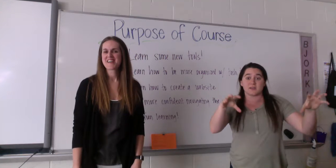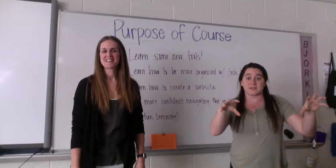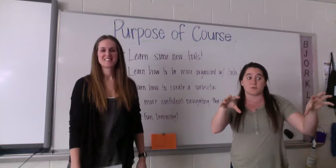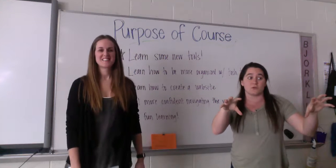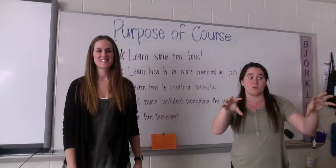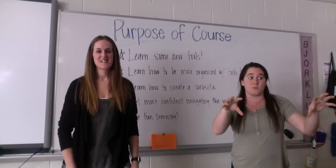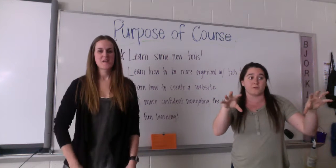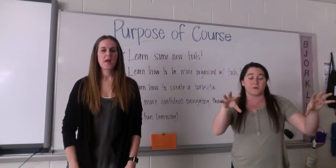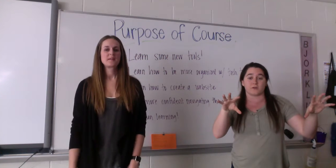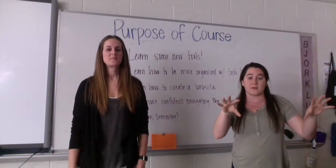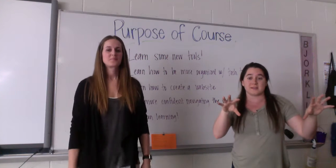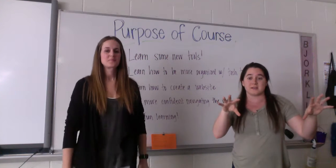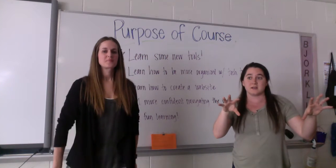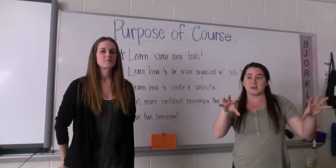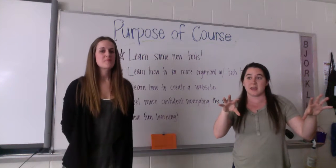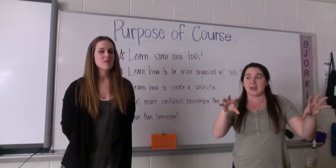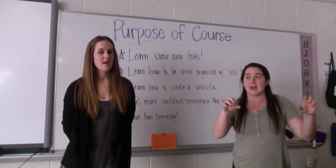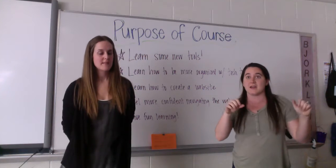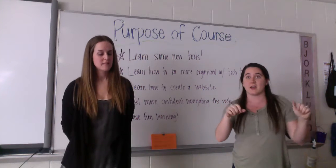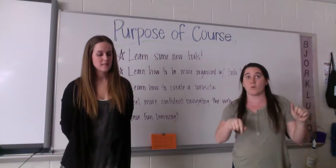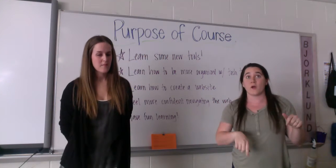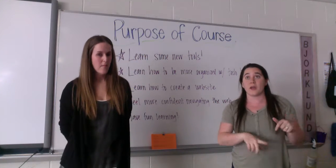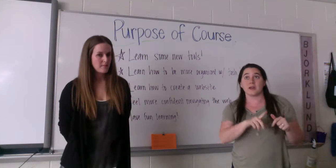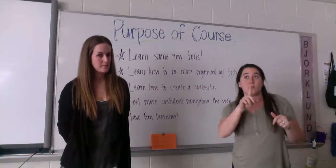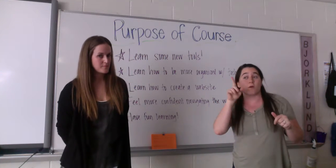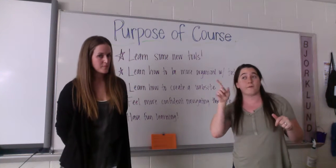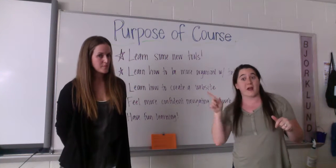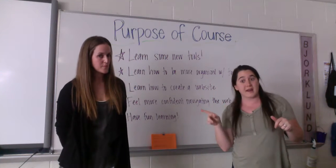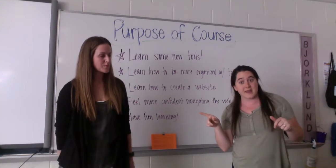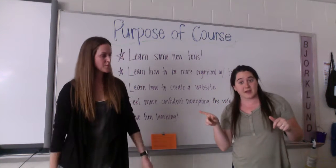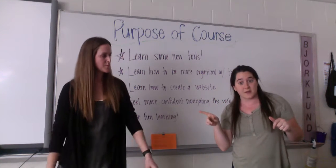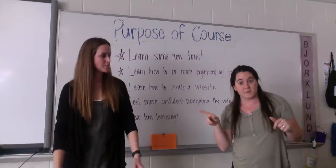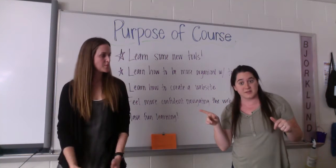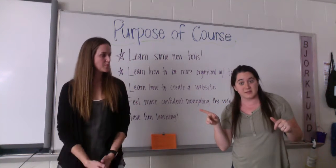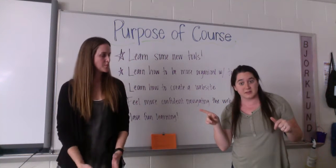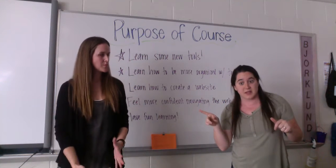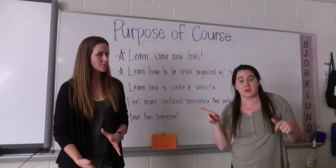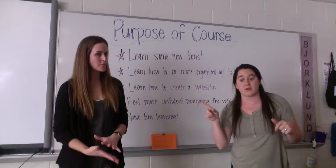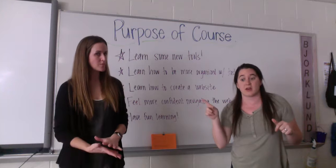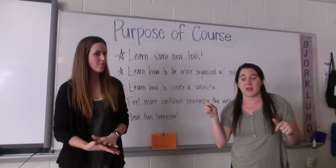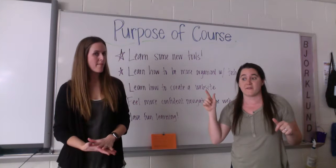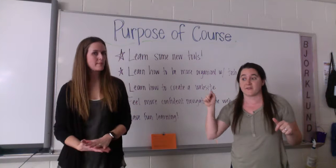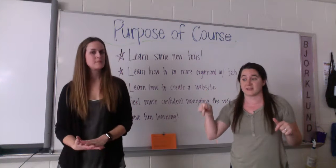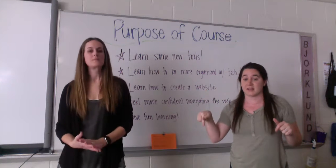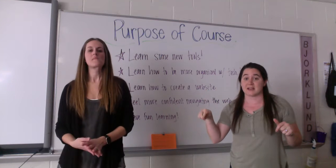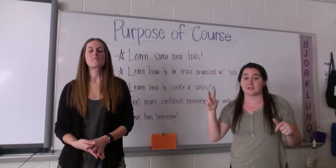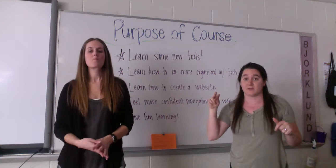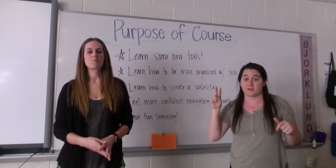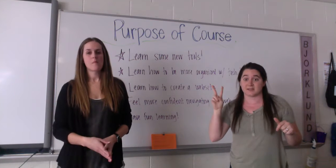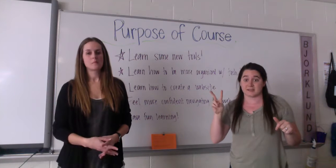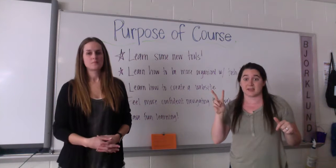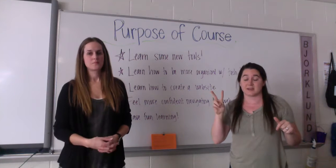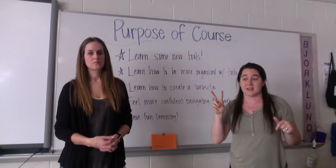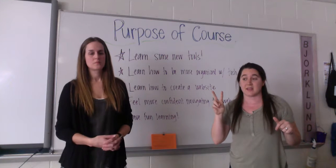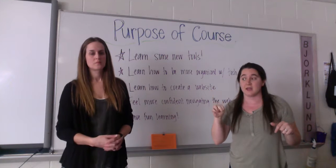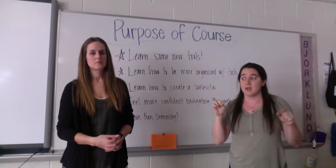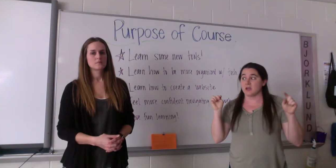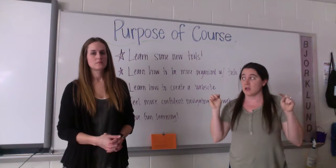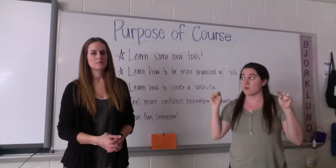this room for a reason, and when Friday comes and you're going to have this class for the second day, you are